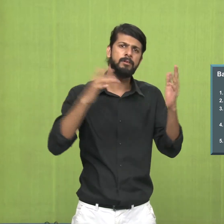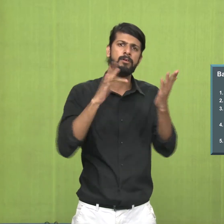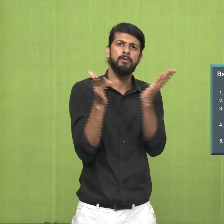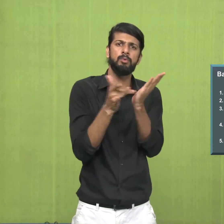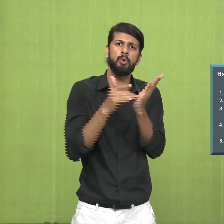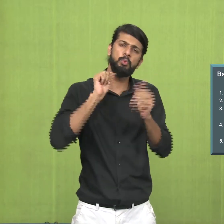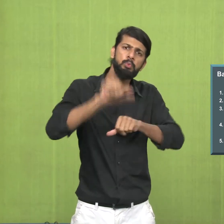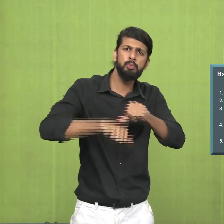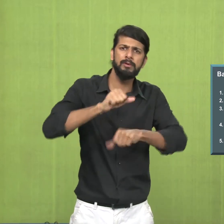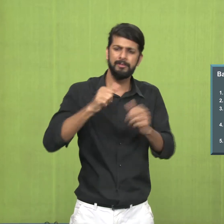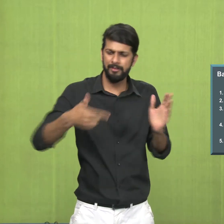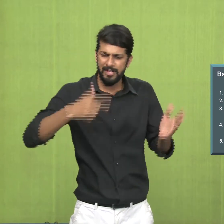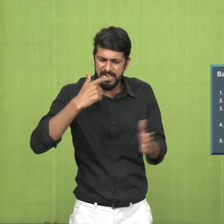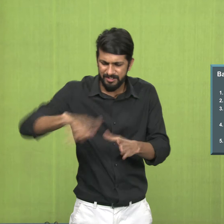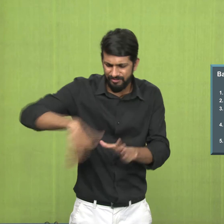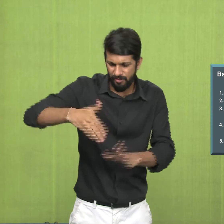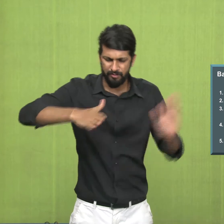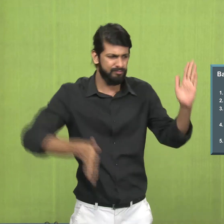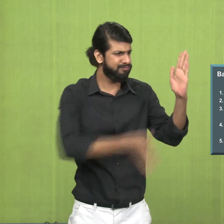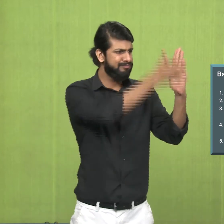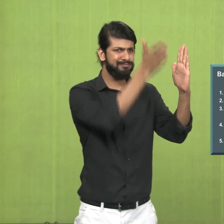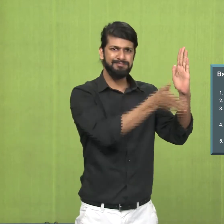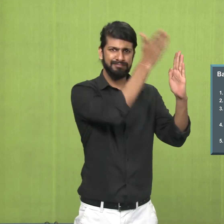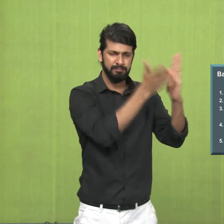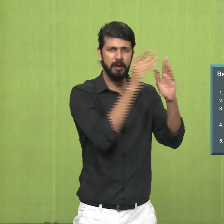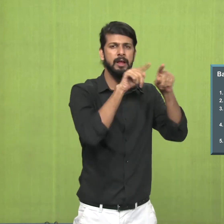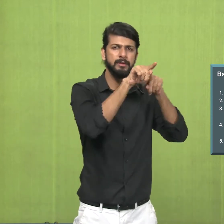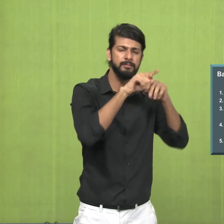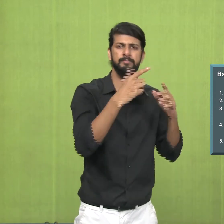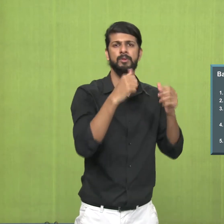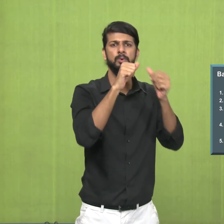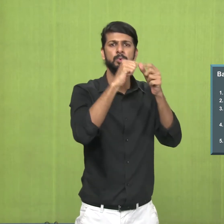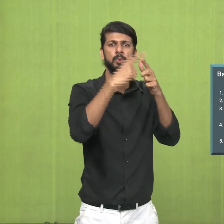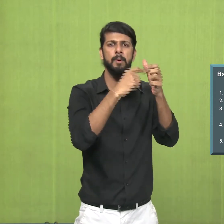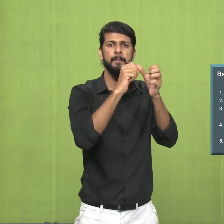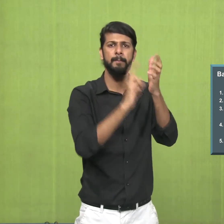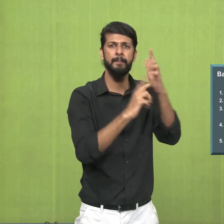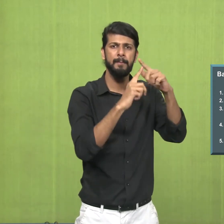Tempera is the oldest technique of painting.